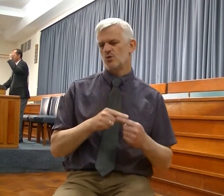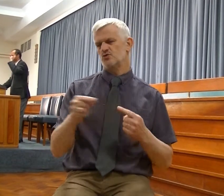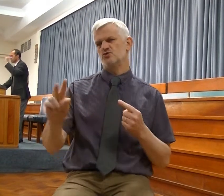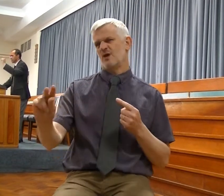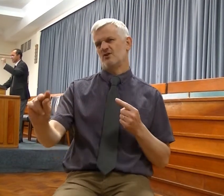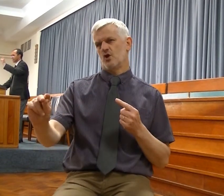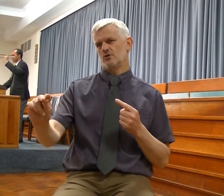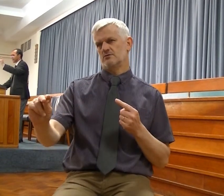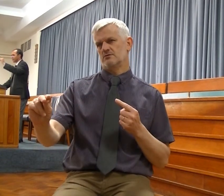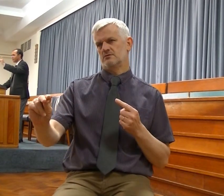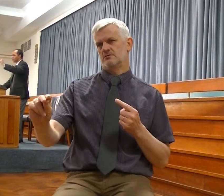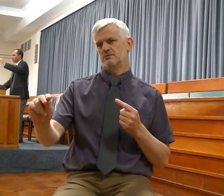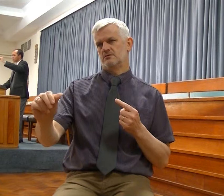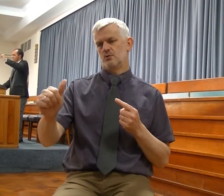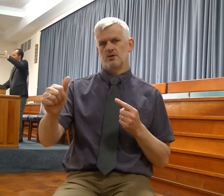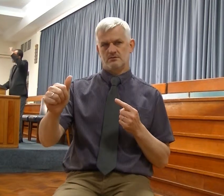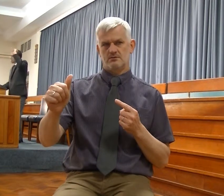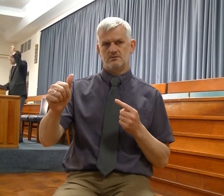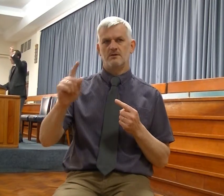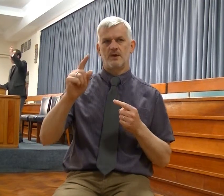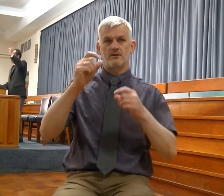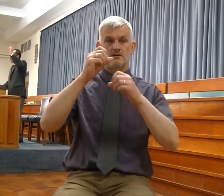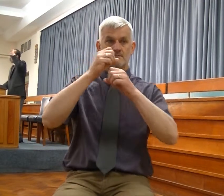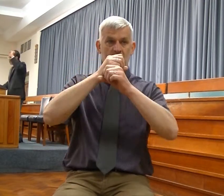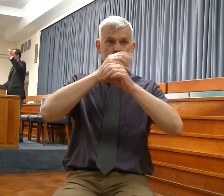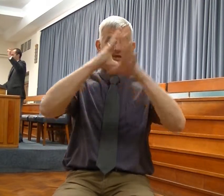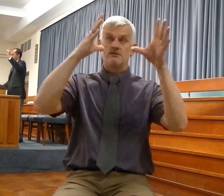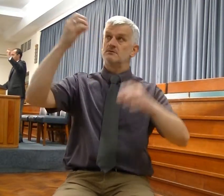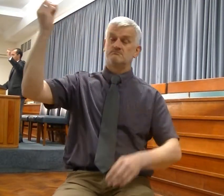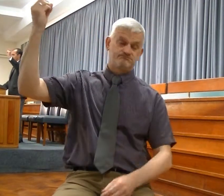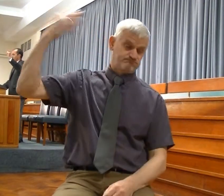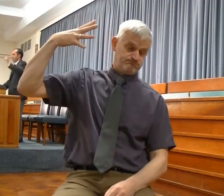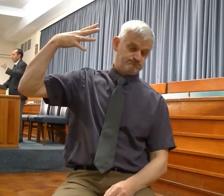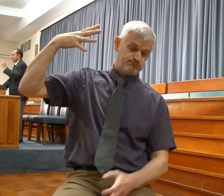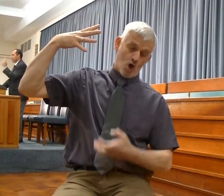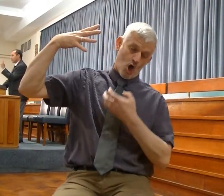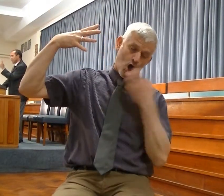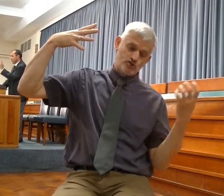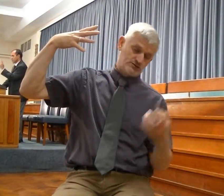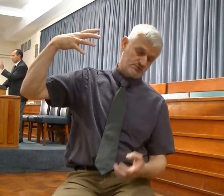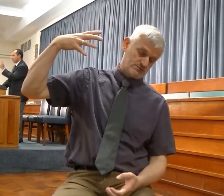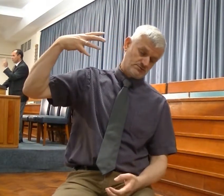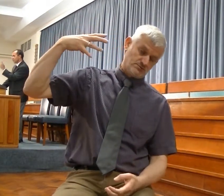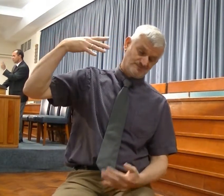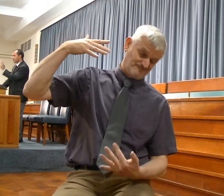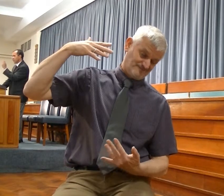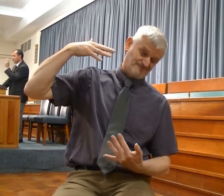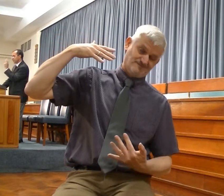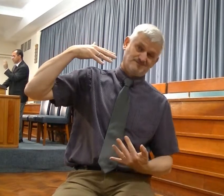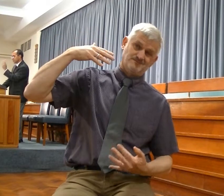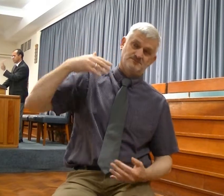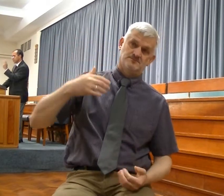under a blazing sun, the sun was at its zenith, so warm, the two thieves who